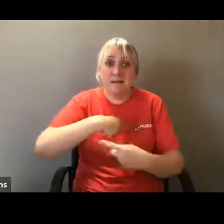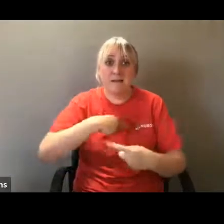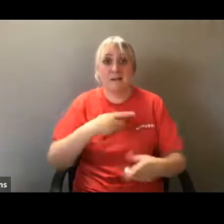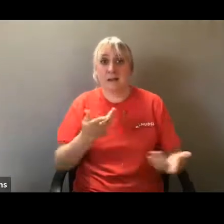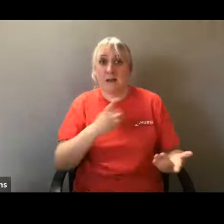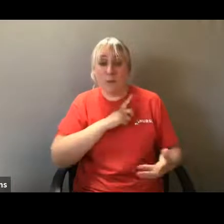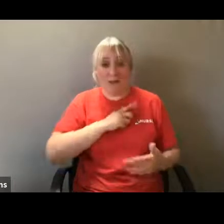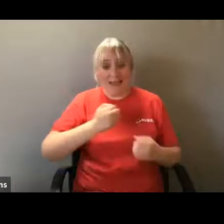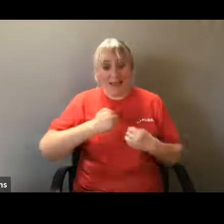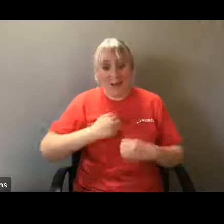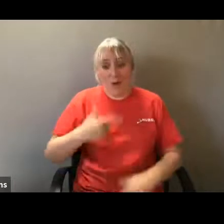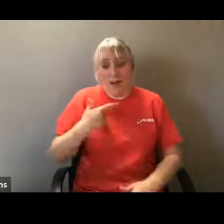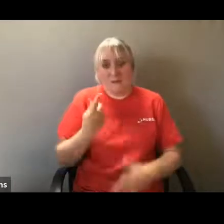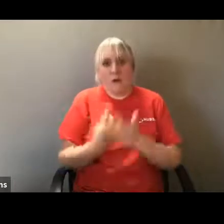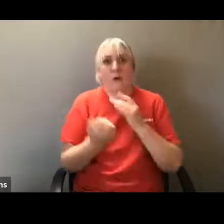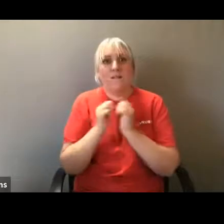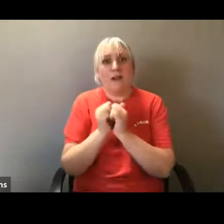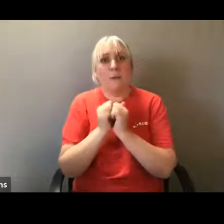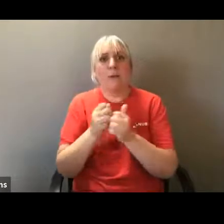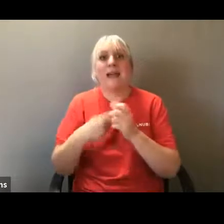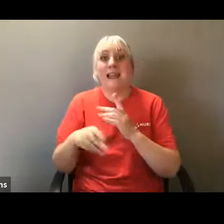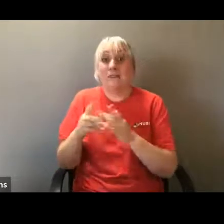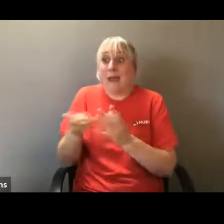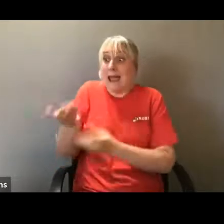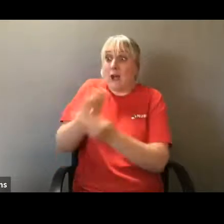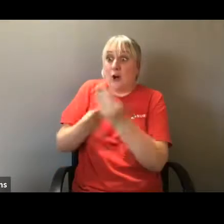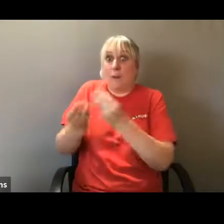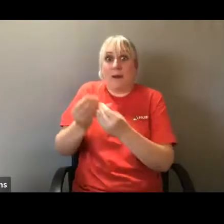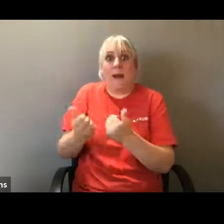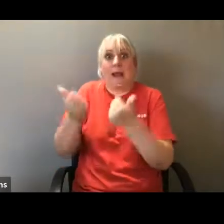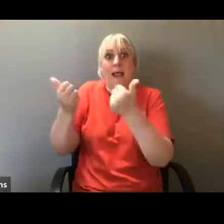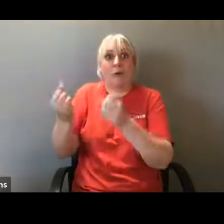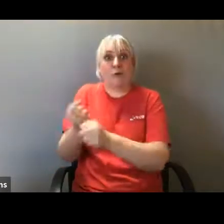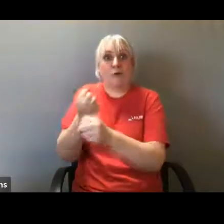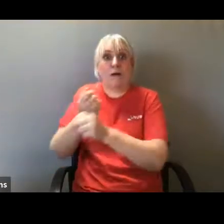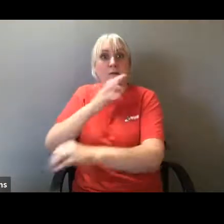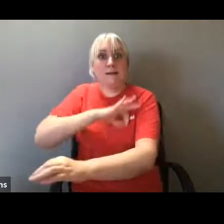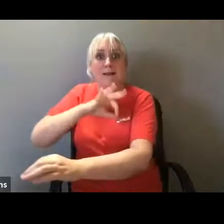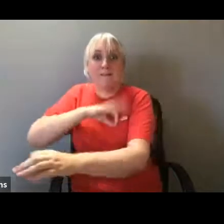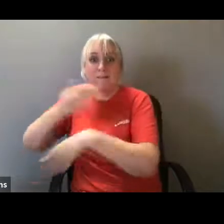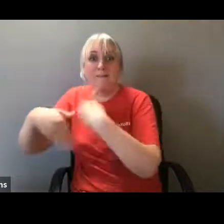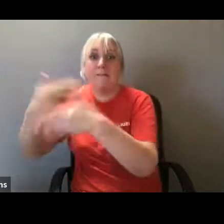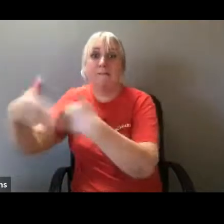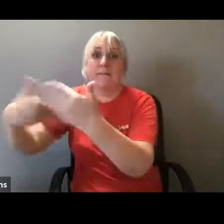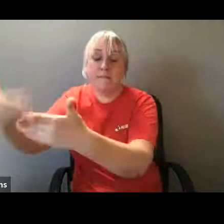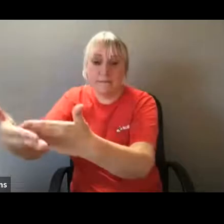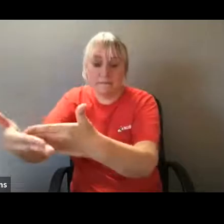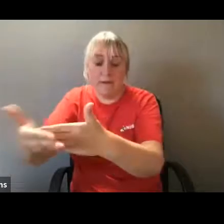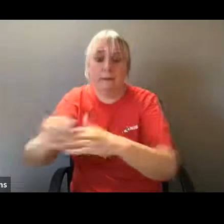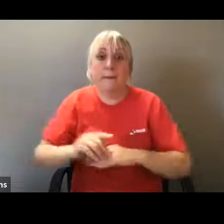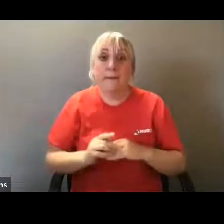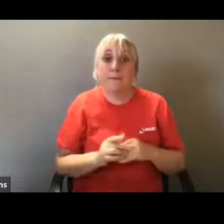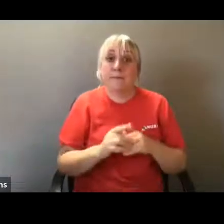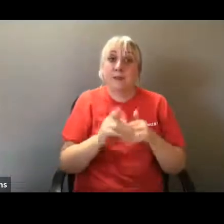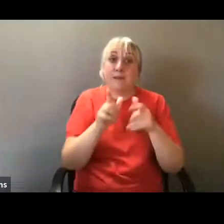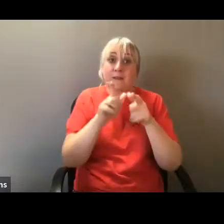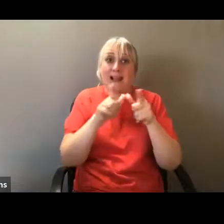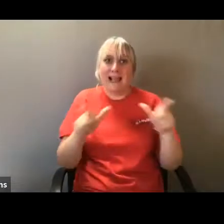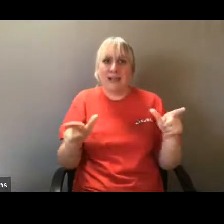productive. But what people did take issue with was the language of impairment, was disability versus